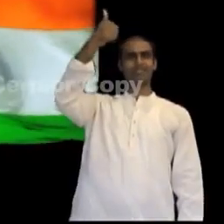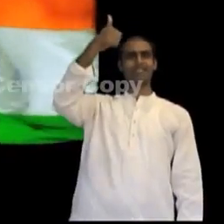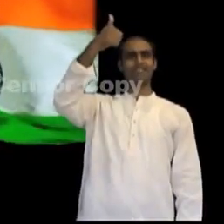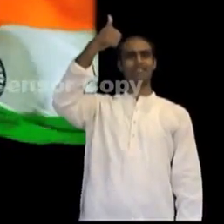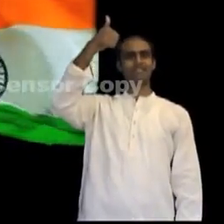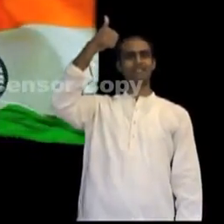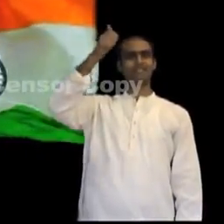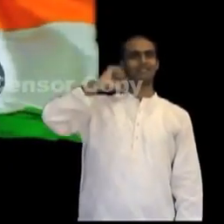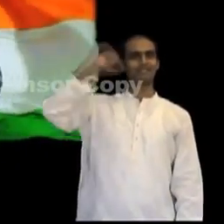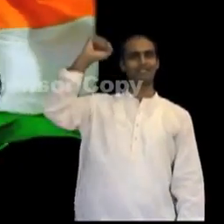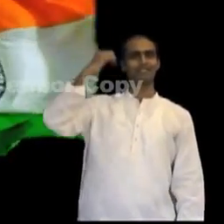Thank you